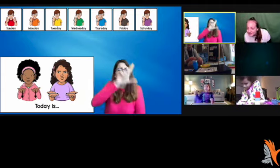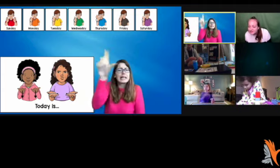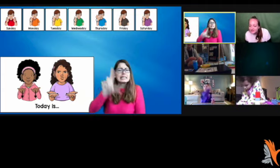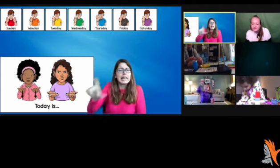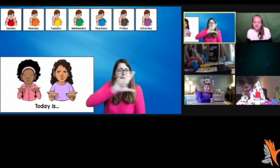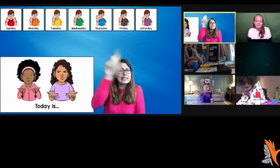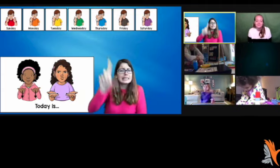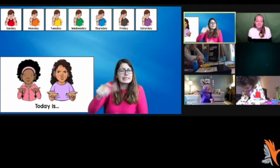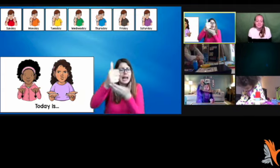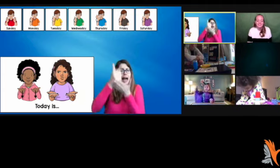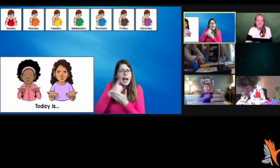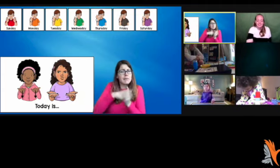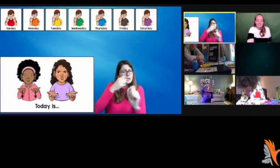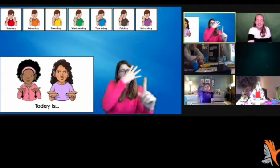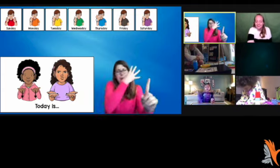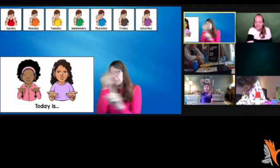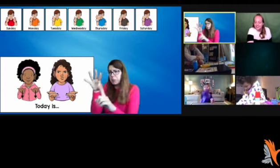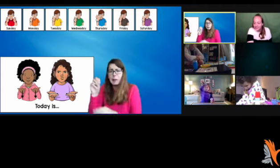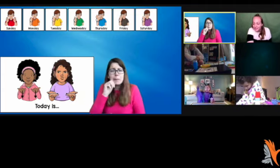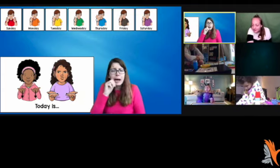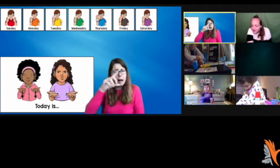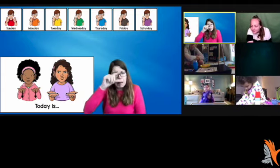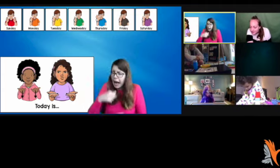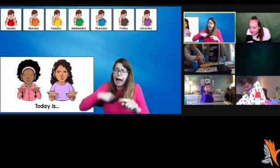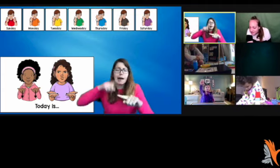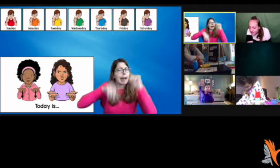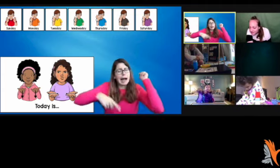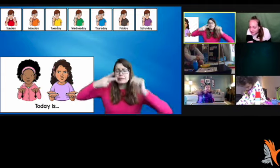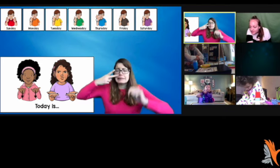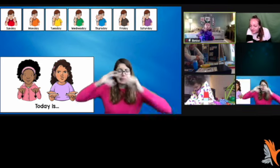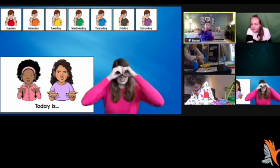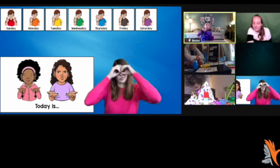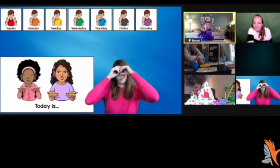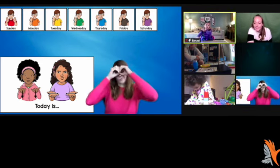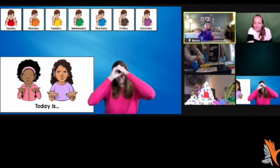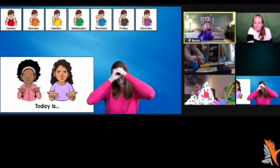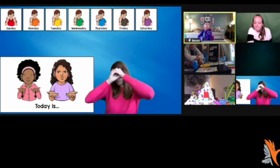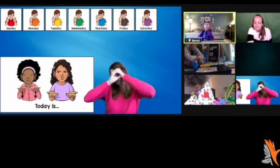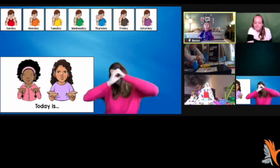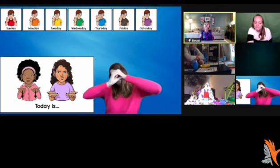Lisa, help me. Can you spotlight Maeve? I can't see her. She's so tiny. I need a telescope to see